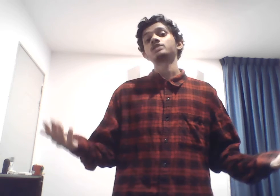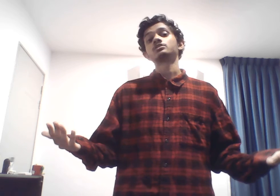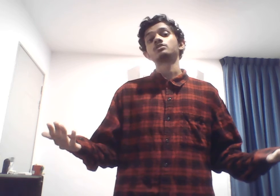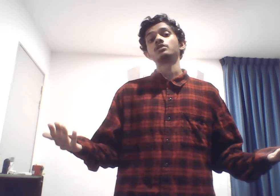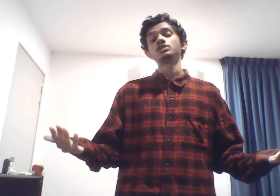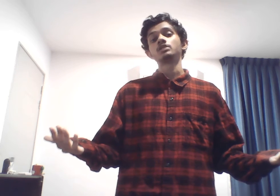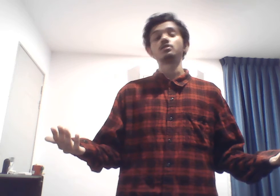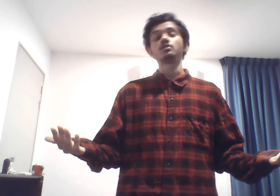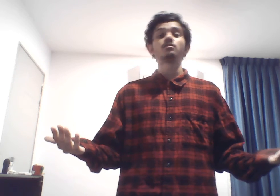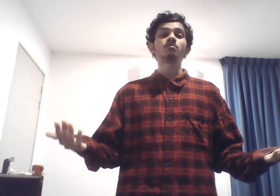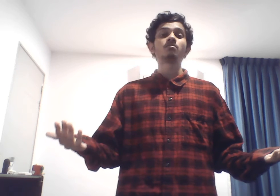actions currently taken